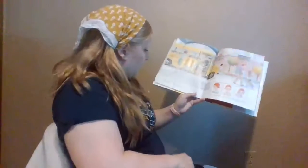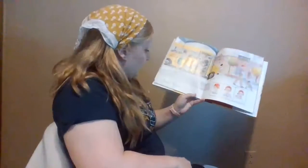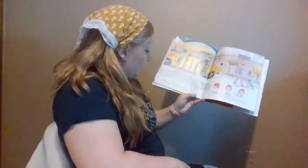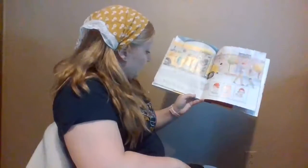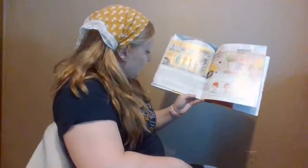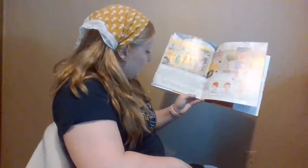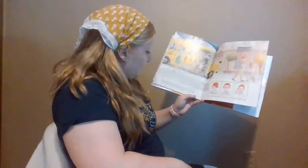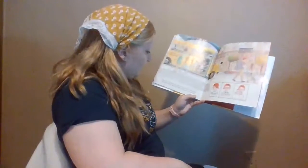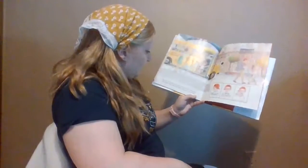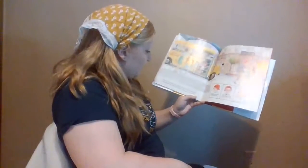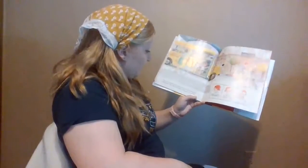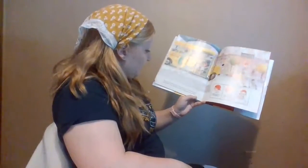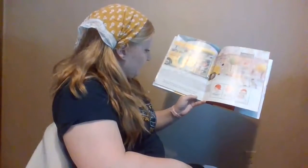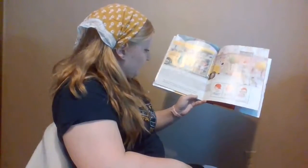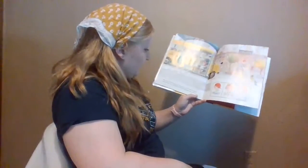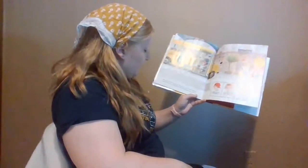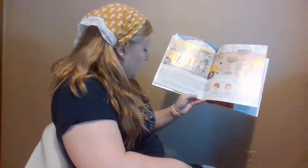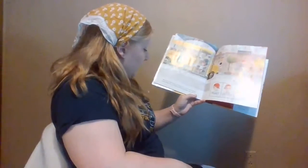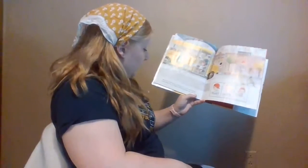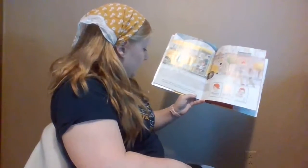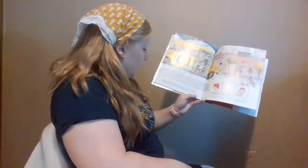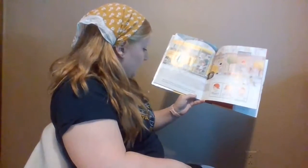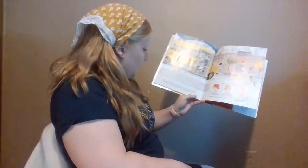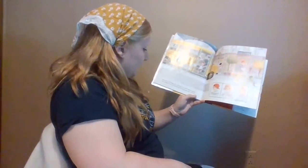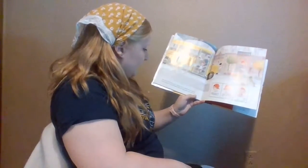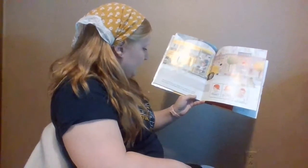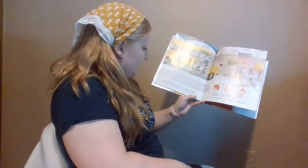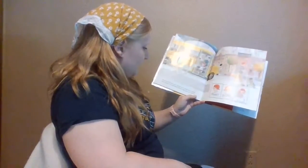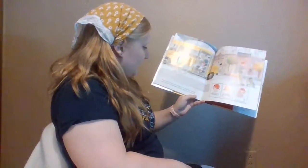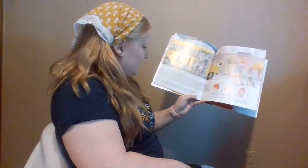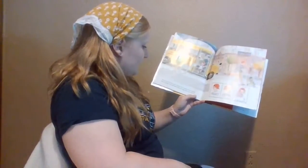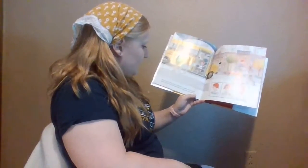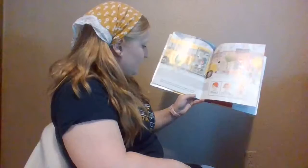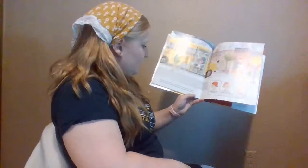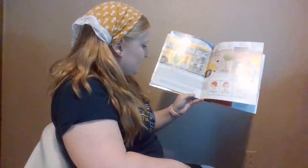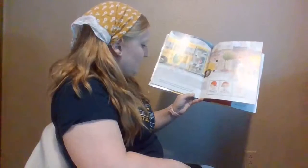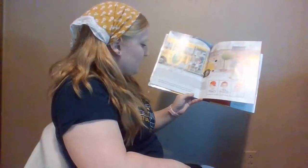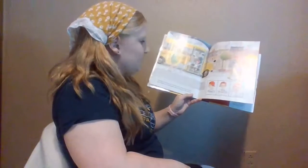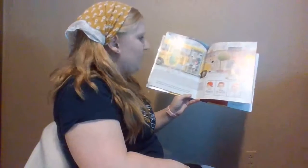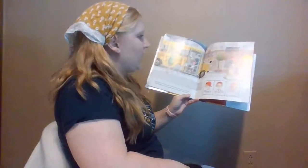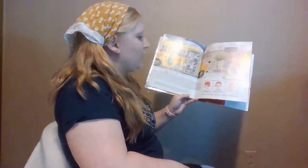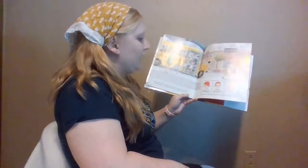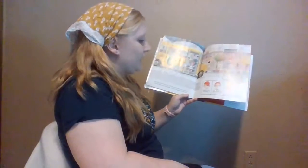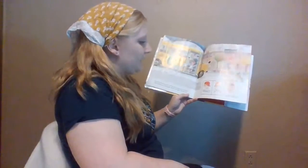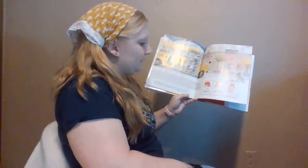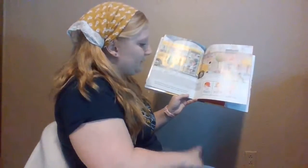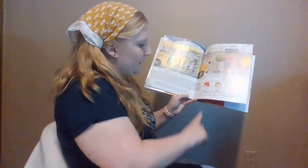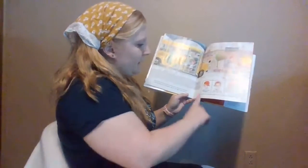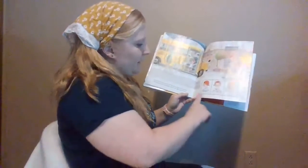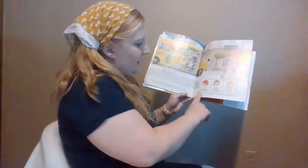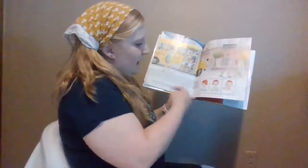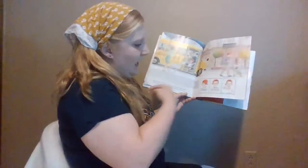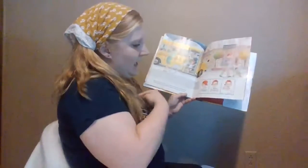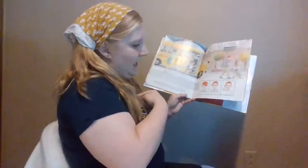When the bus stops in front of the apartment building where Moses lives, his mother and his dog Spot are waiting.